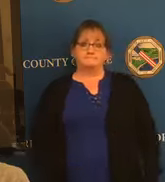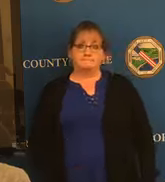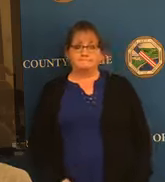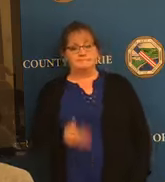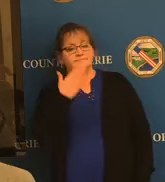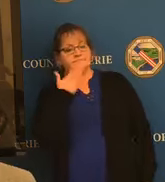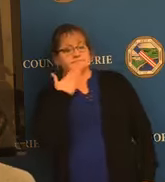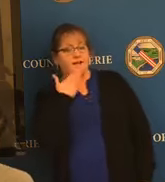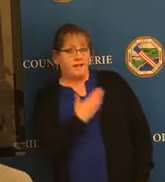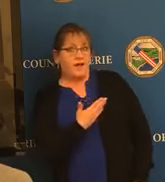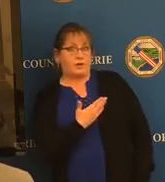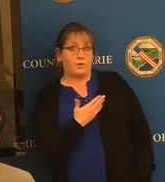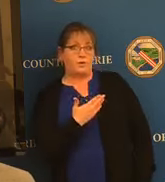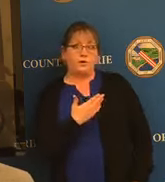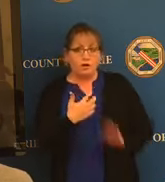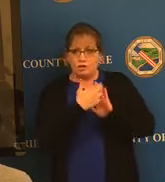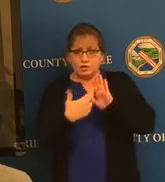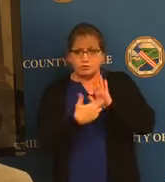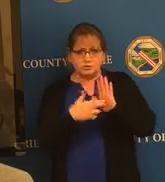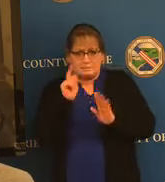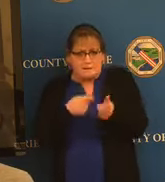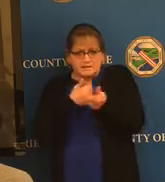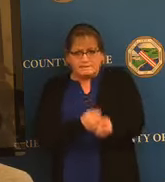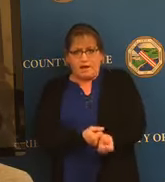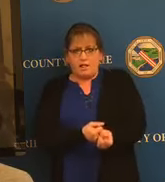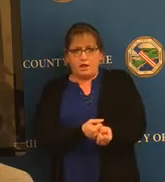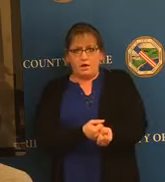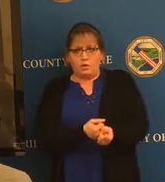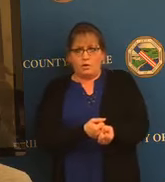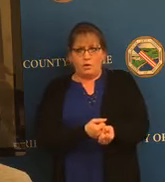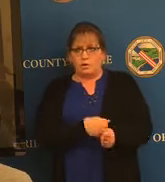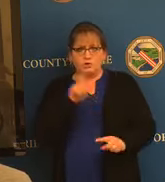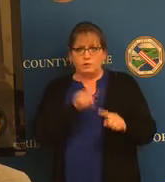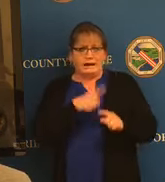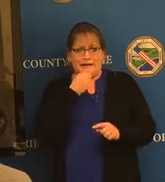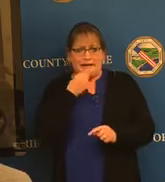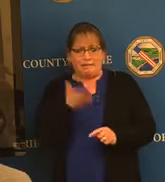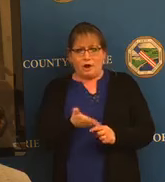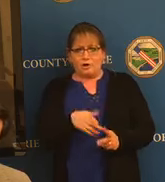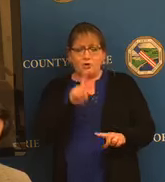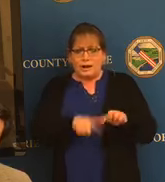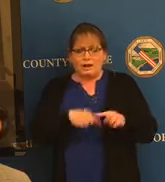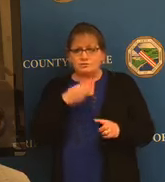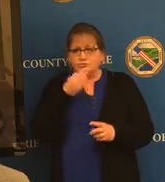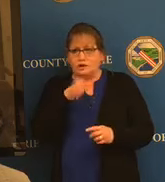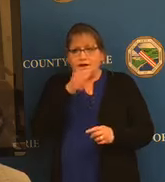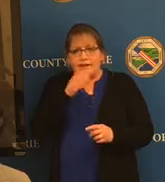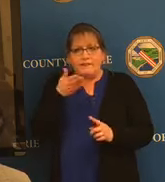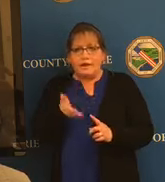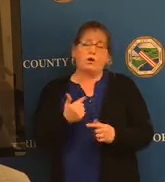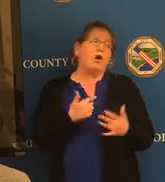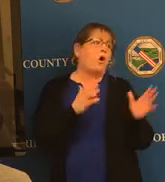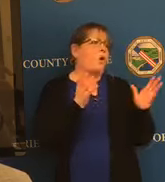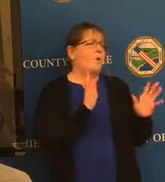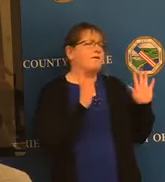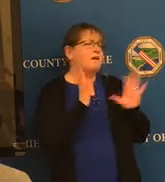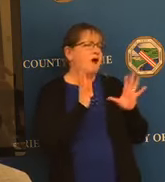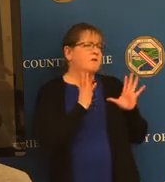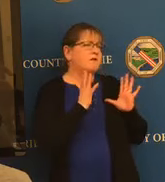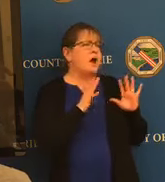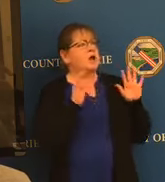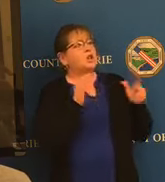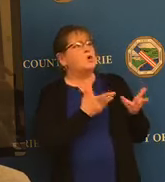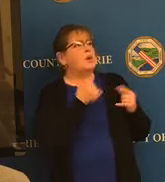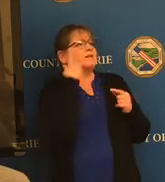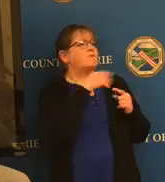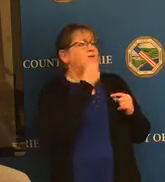Thank you. I mean, the rules are the rules. There's no on-site consumption. And if you think it's okay, well, they're waiting for their food so I can serve them a couple